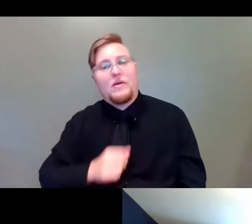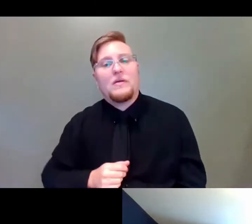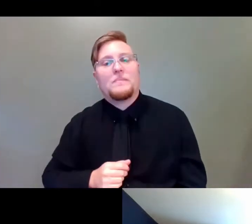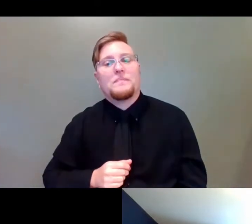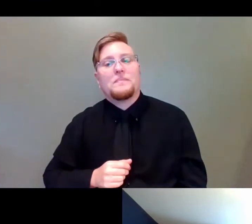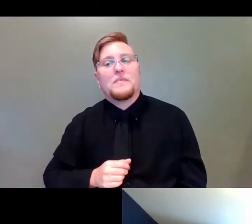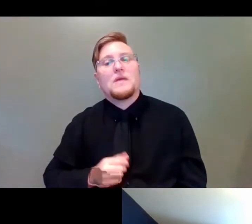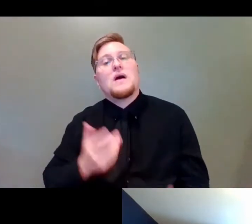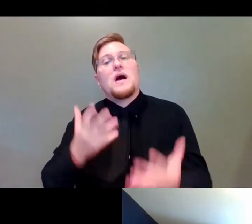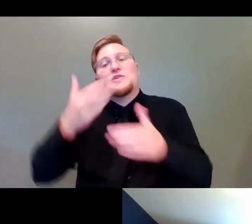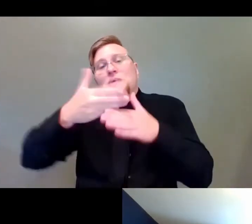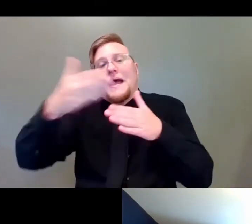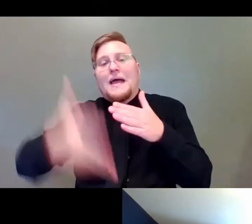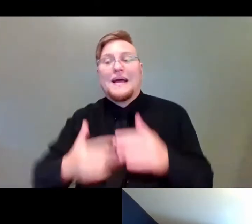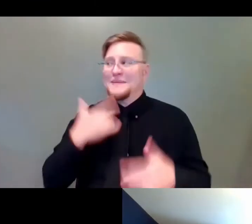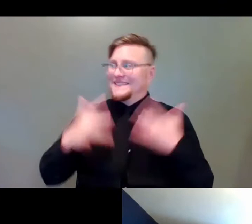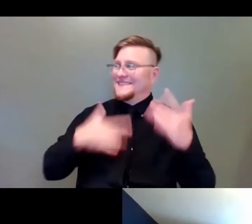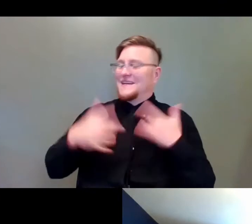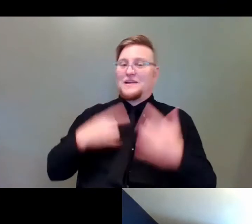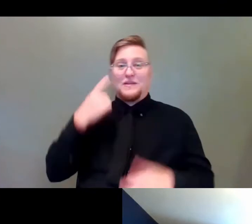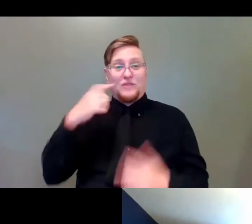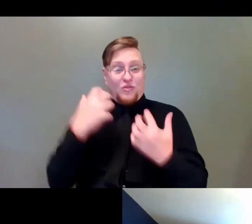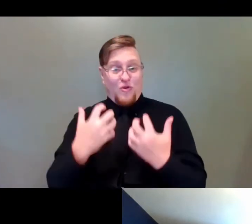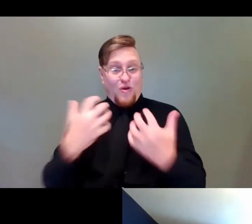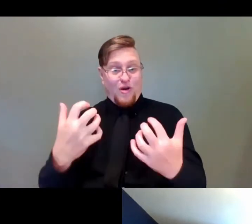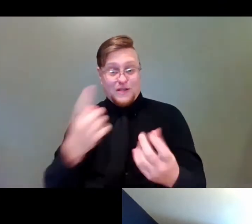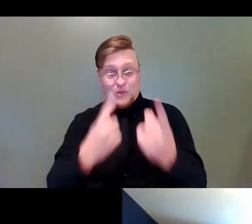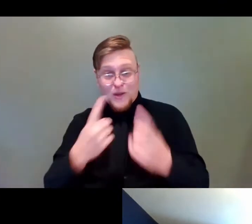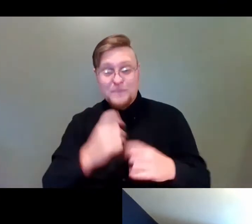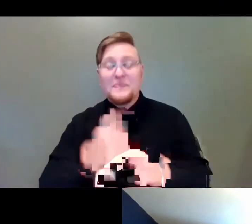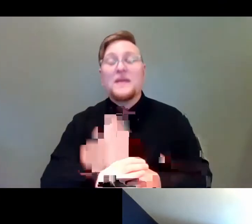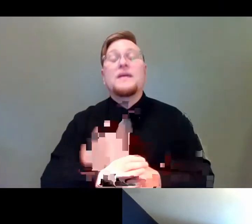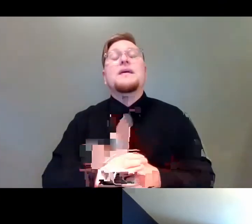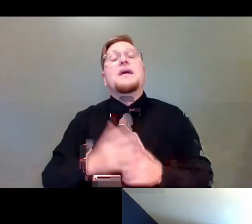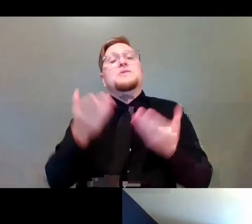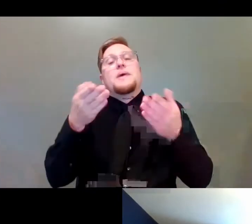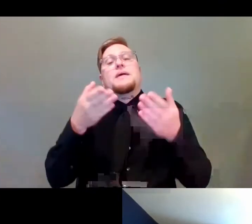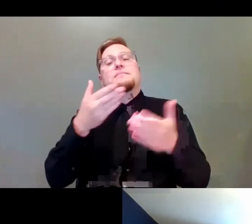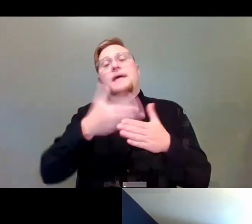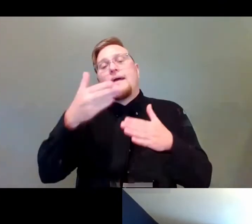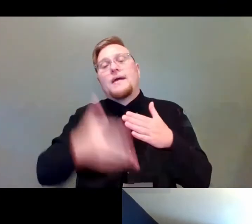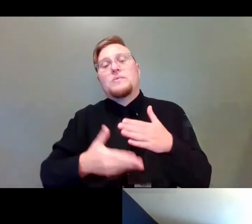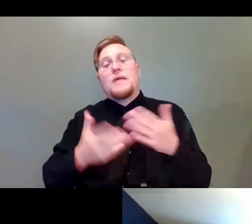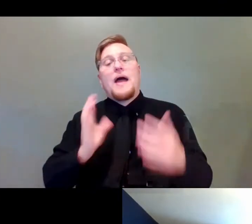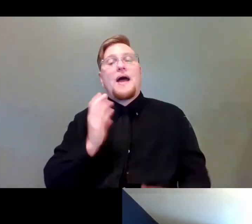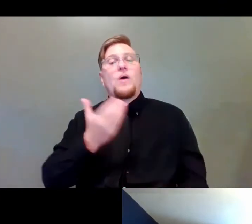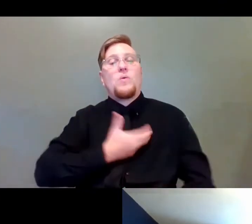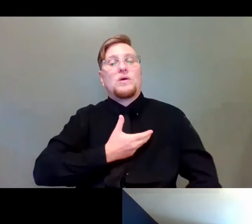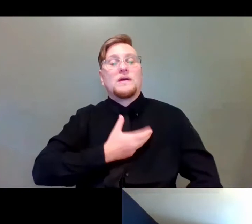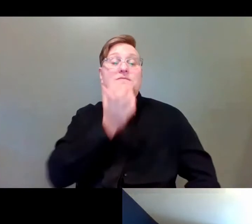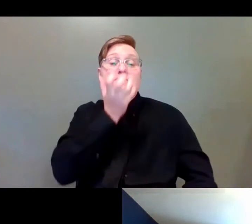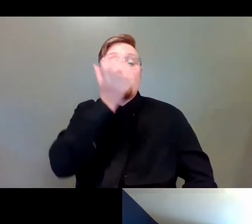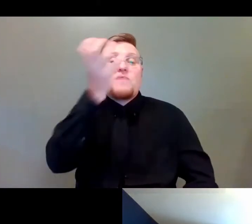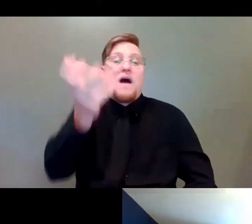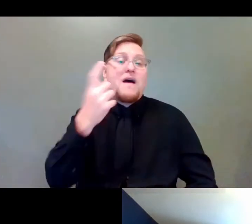I just want to end with, because I'm really excited to get questions, is sort of our battle cry for the Wild program is, you